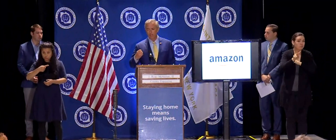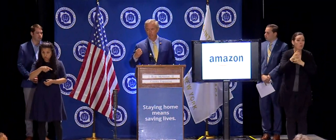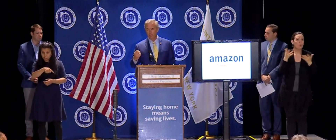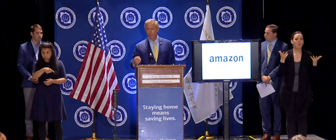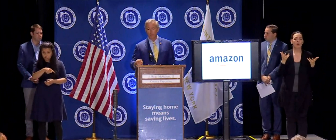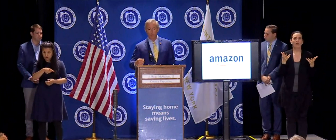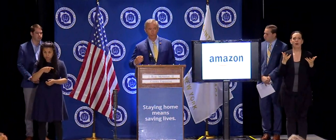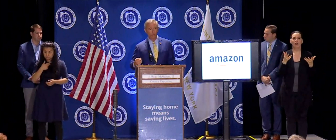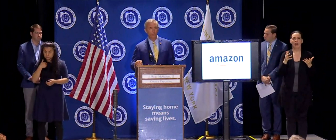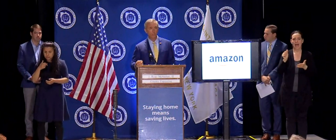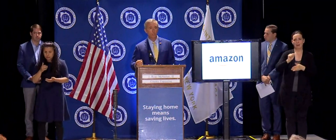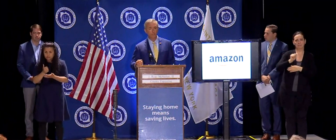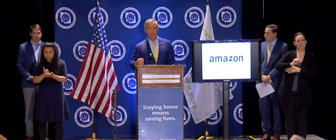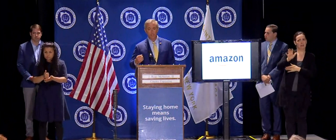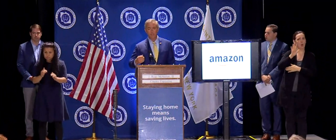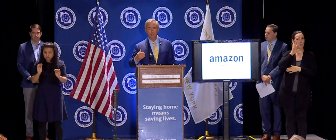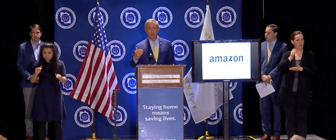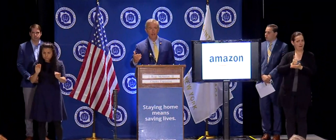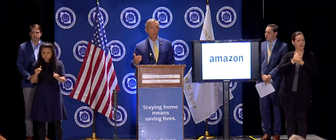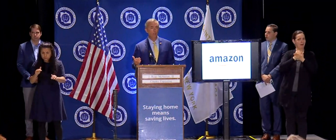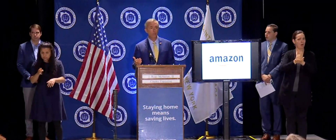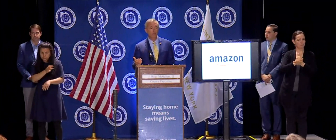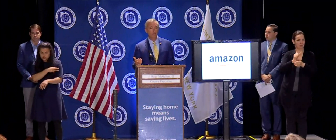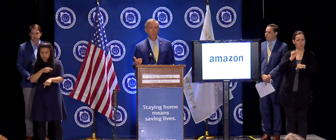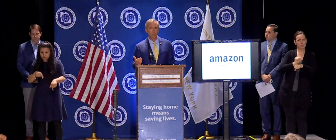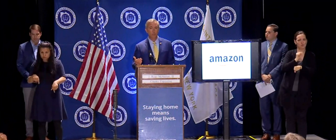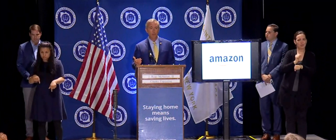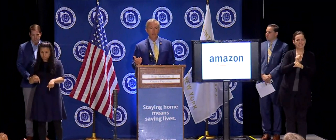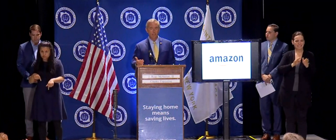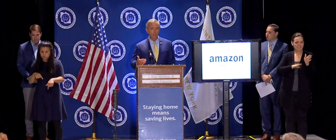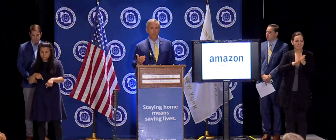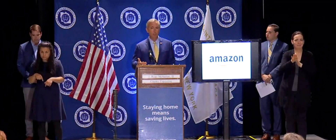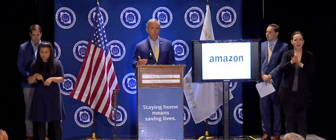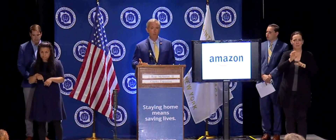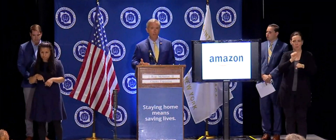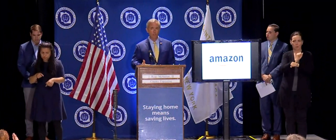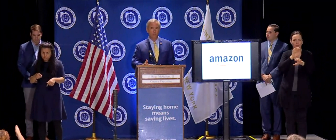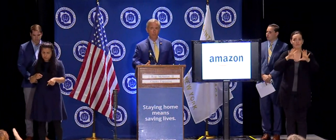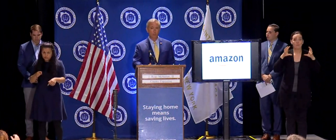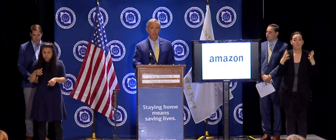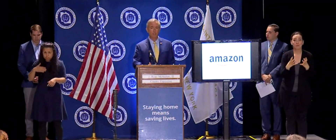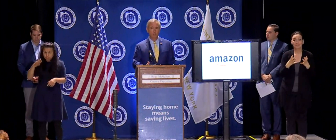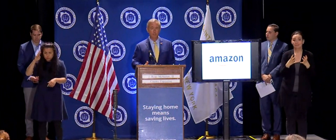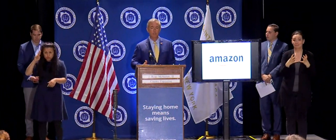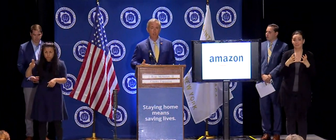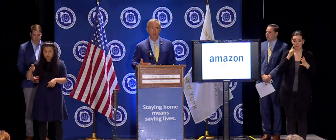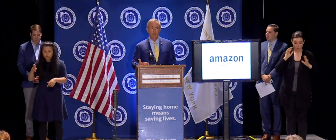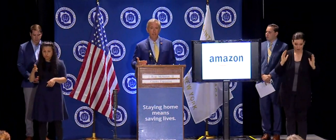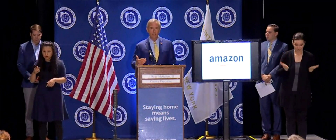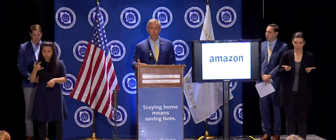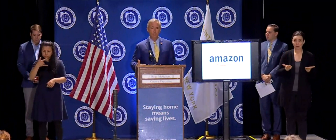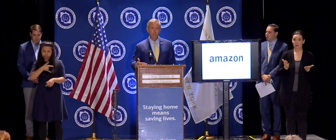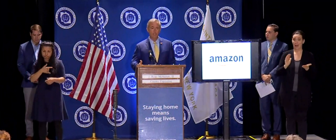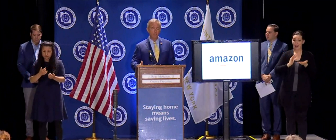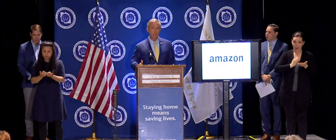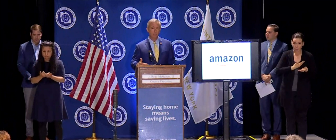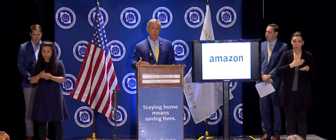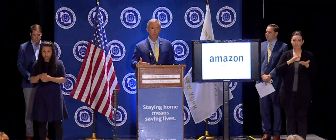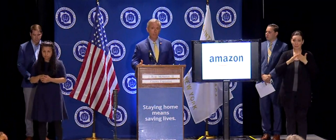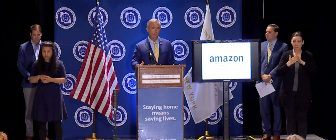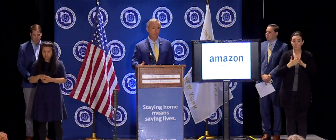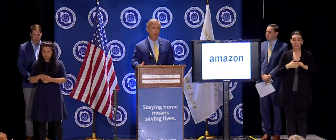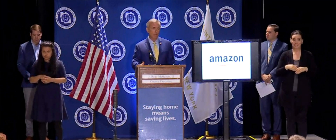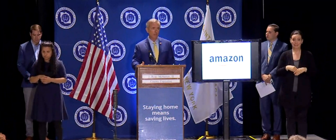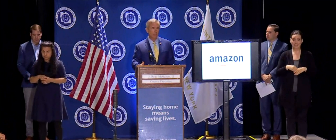us develop a workforce here that can get into that highly lucrative field. So this is much more than just this project. This is a sea change, and this